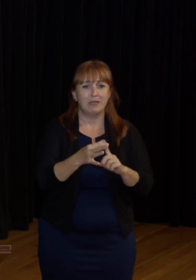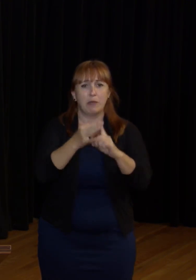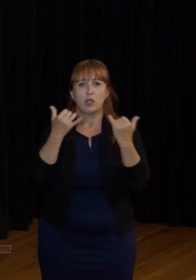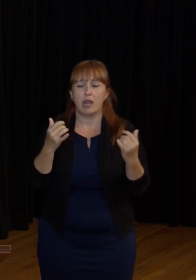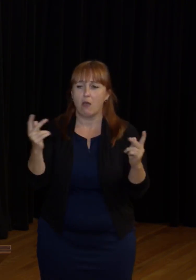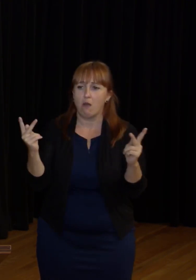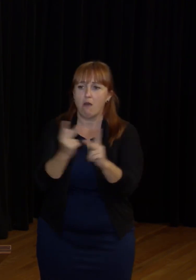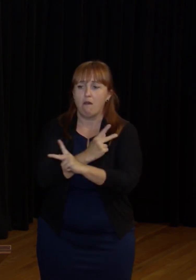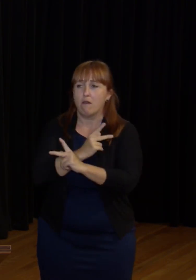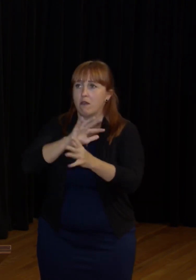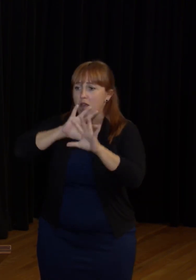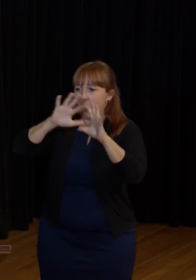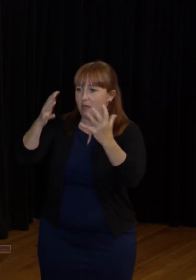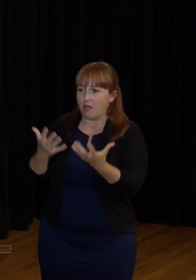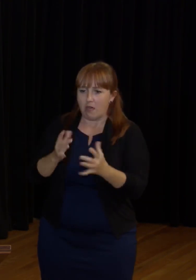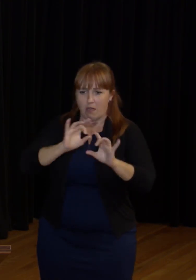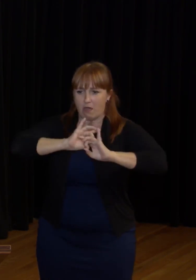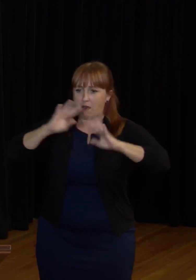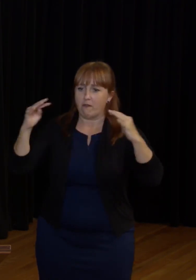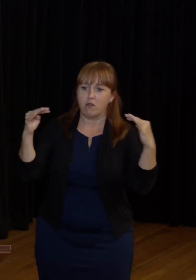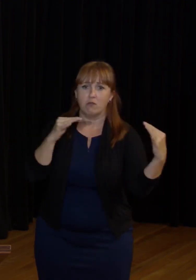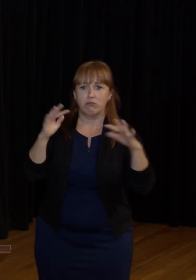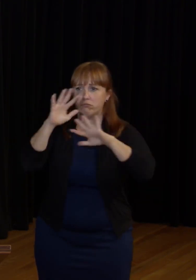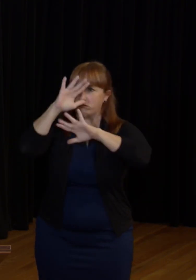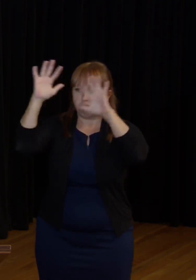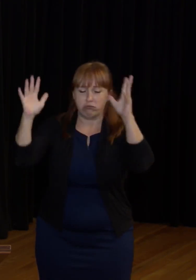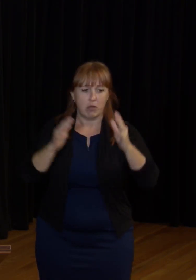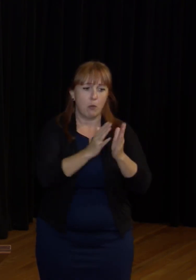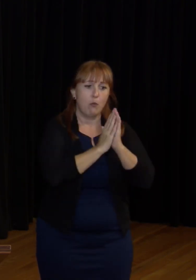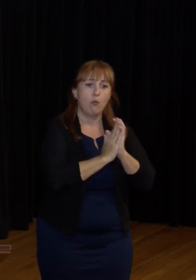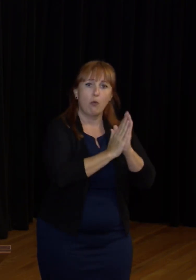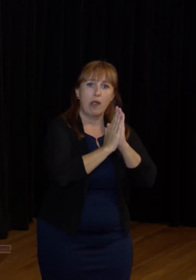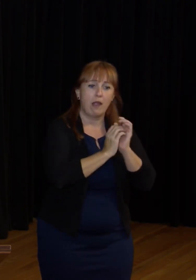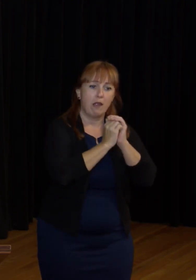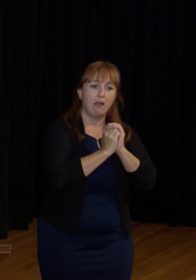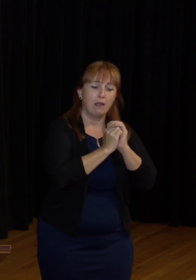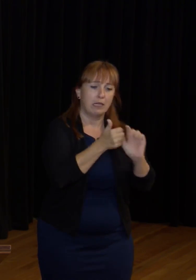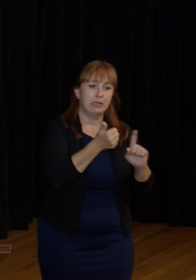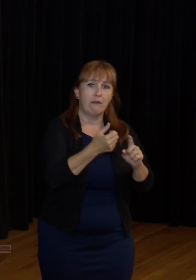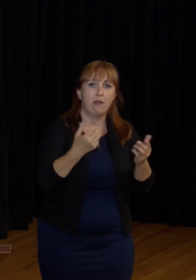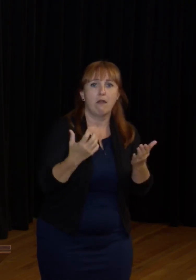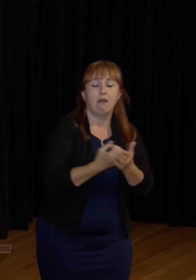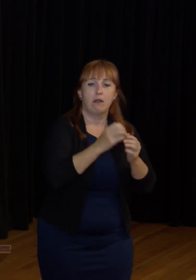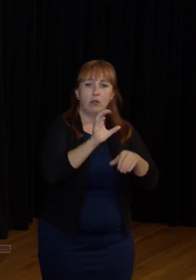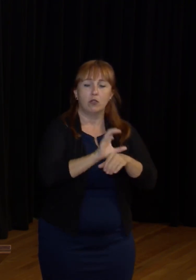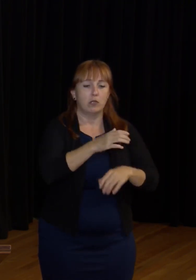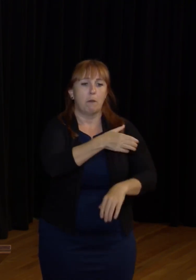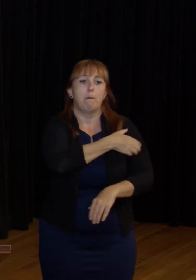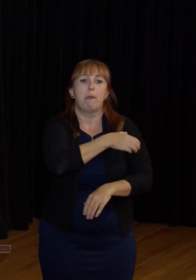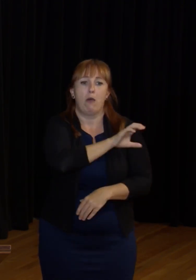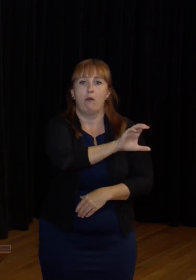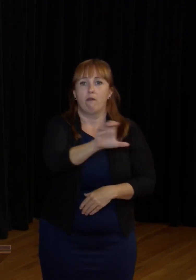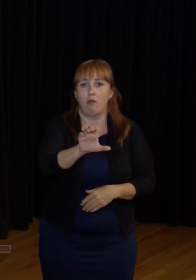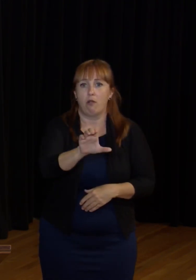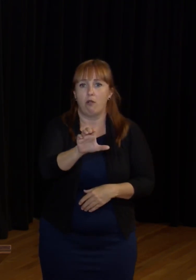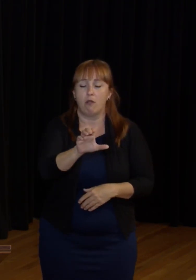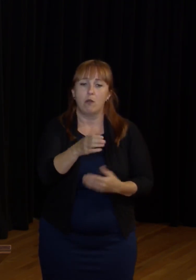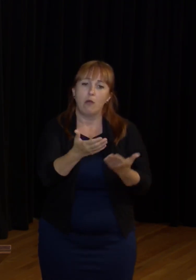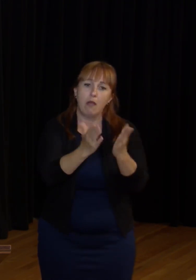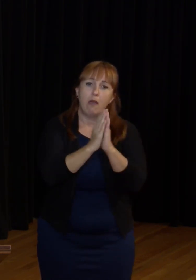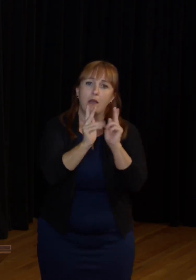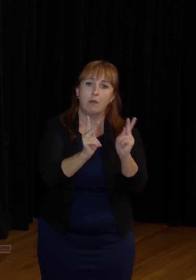now when there's been so much strife, prayer is, for many people, an opportunity to go to church. It's a very powerful thing. So we're asking